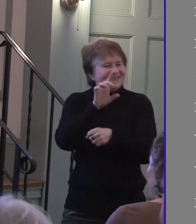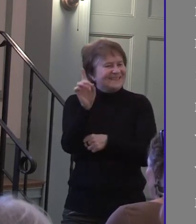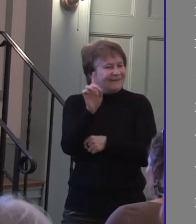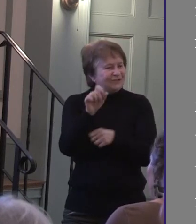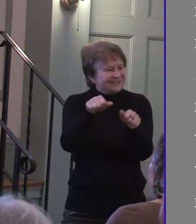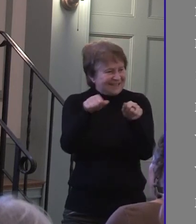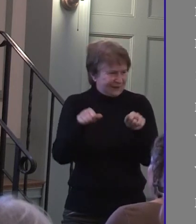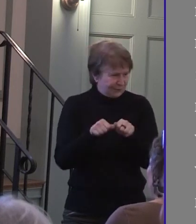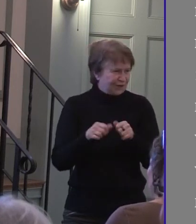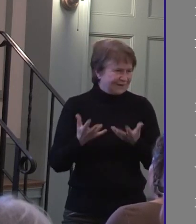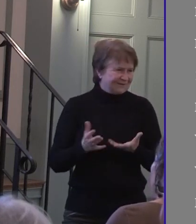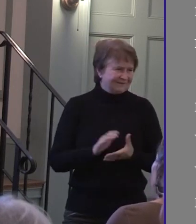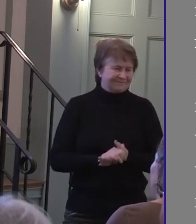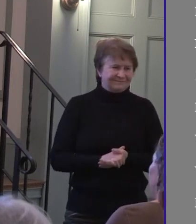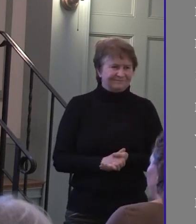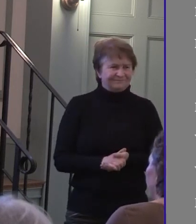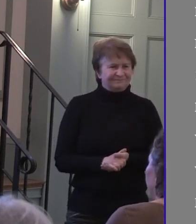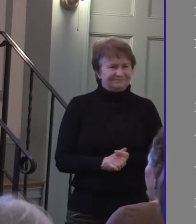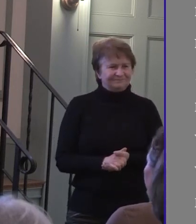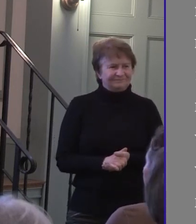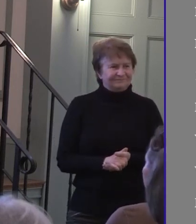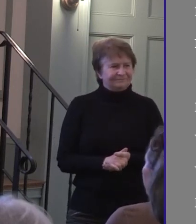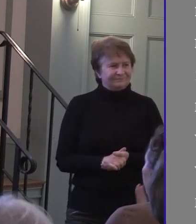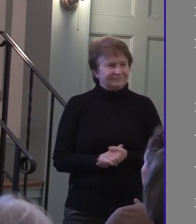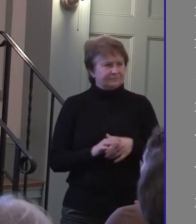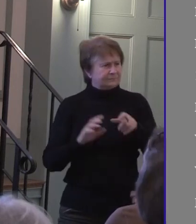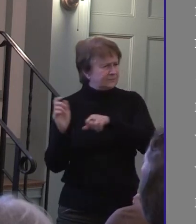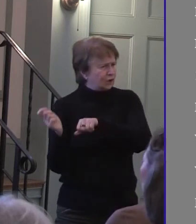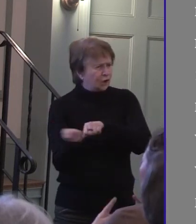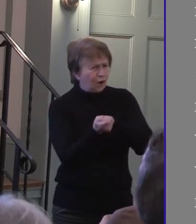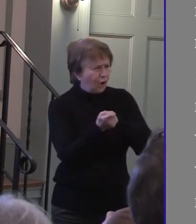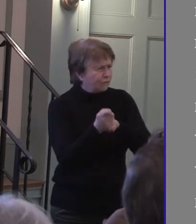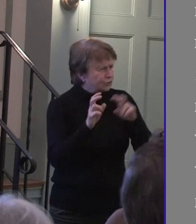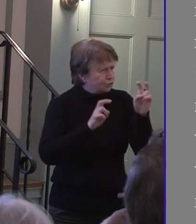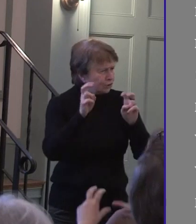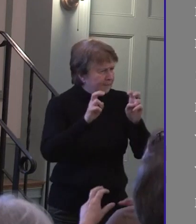town. So Golf tournament